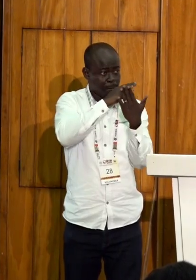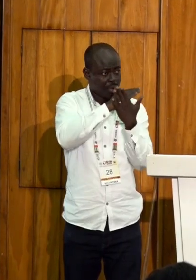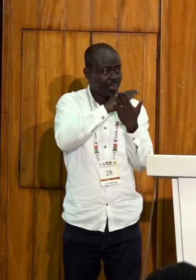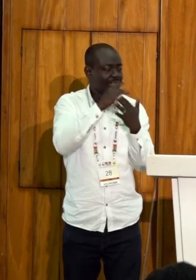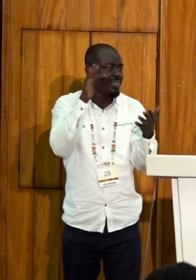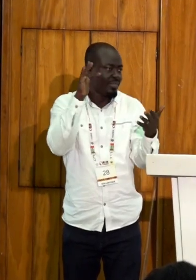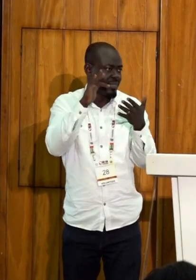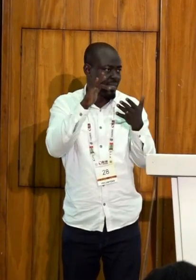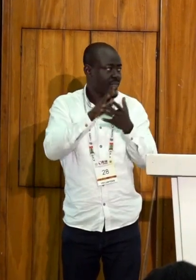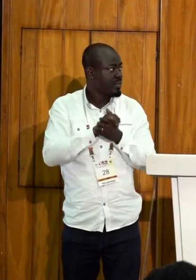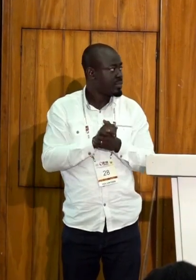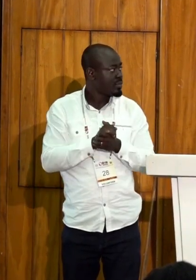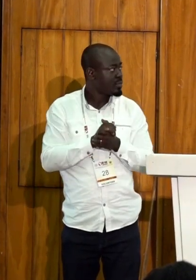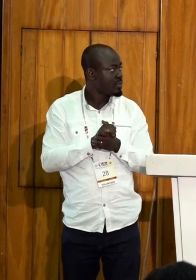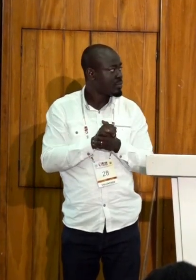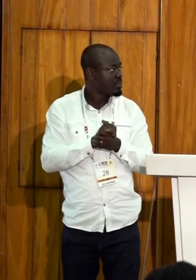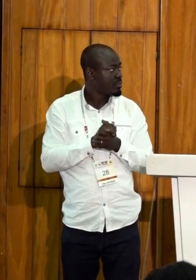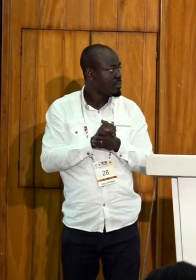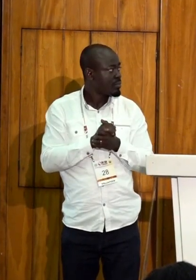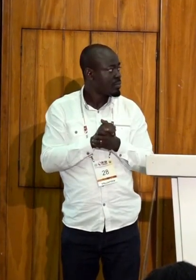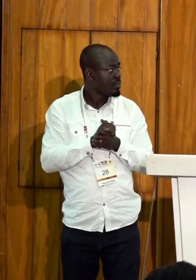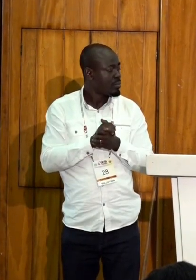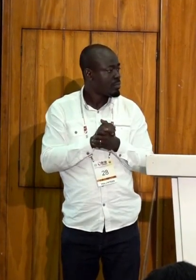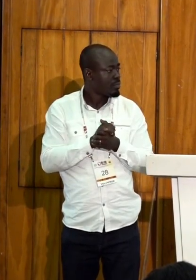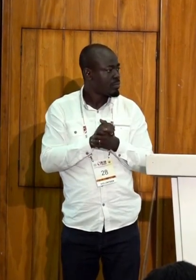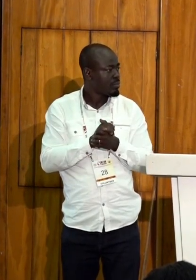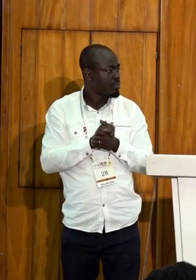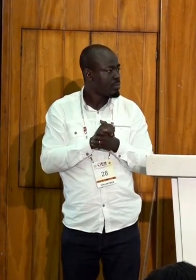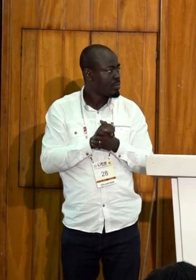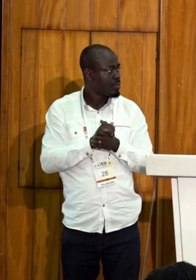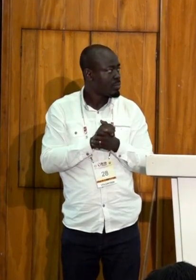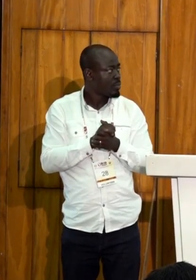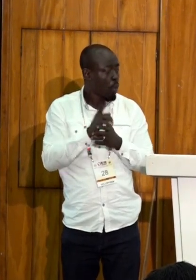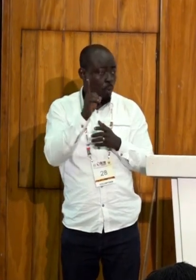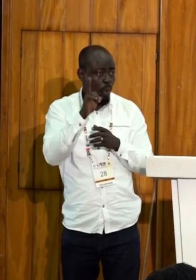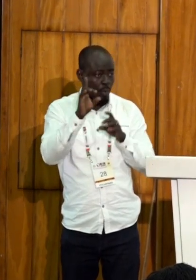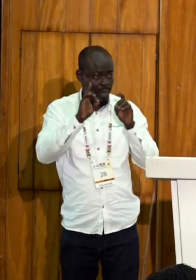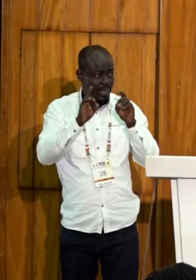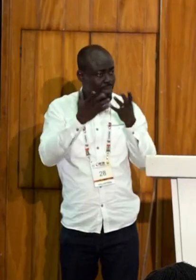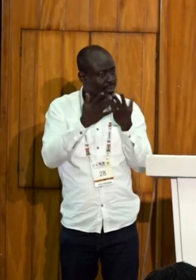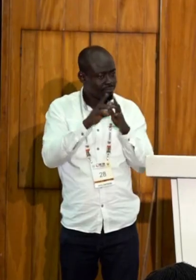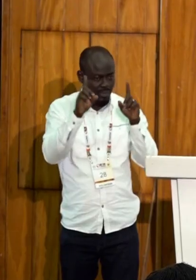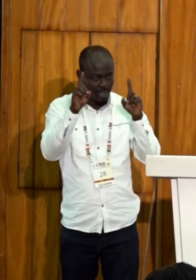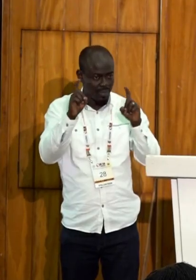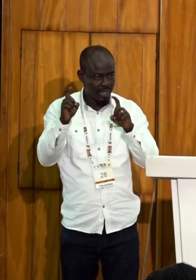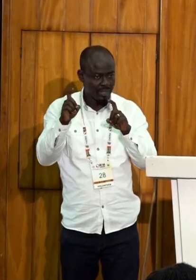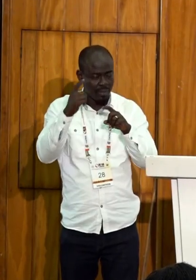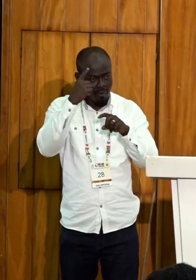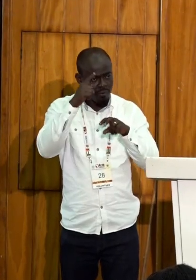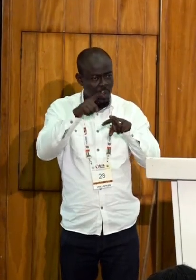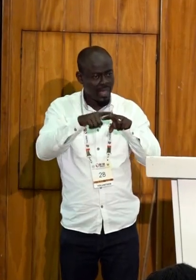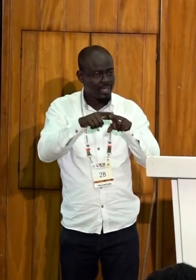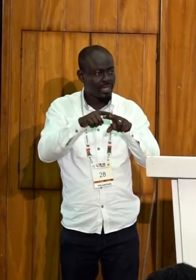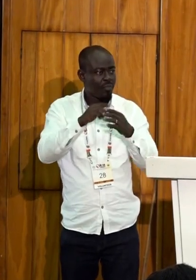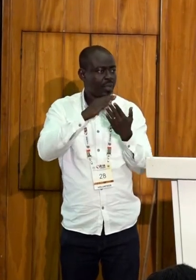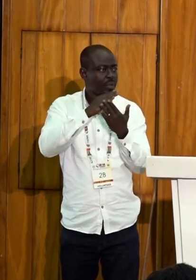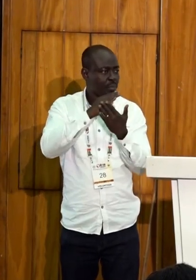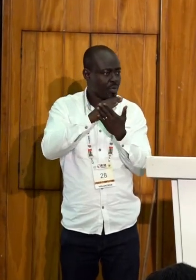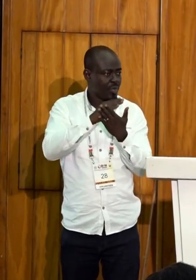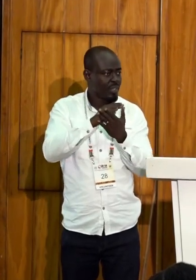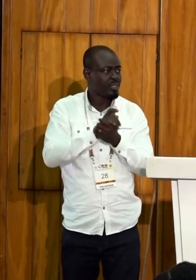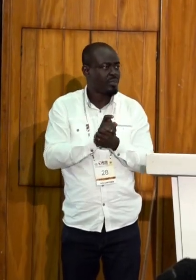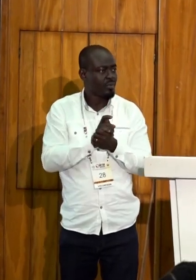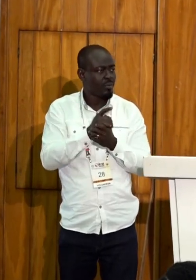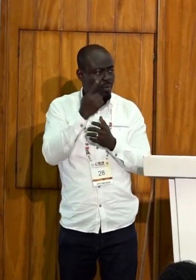studies. The latest one was HPTN 084, where we did a clinical trial for HIV prevention. We enrolled women who are